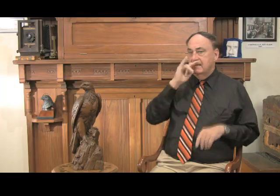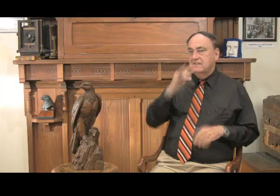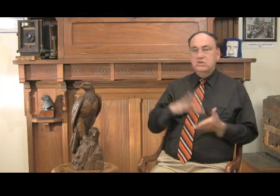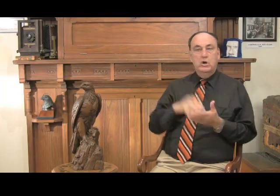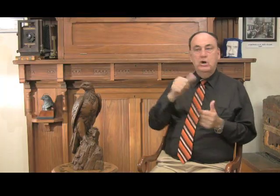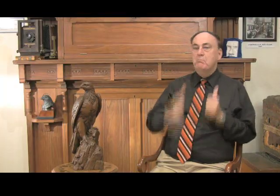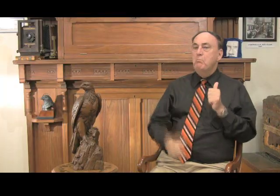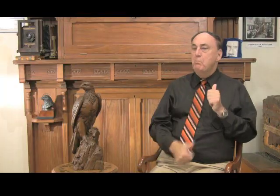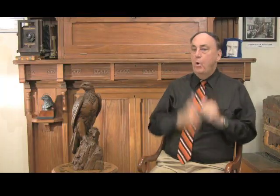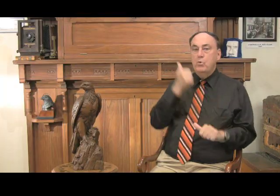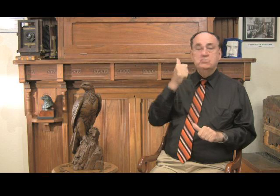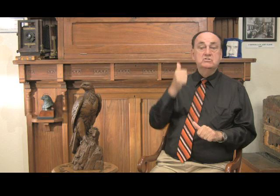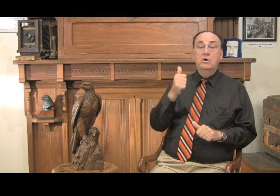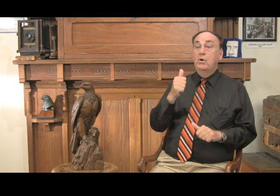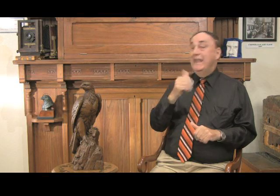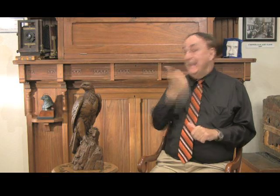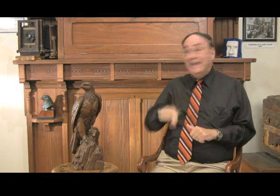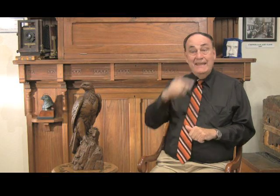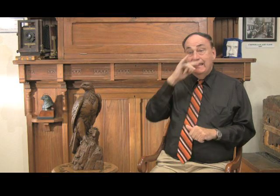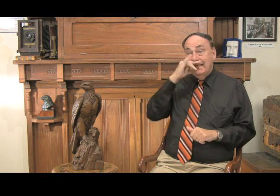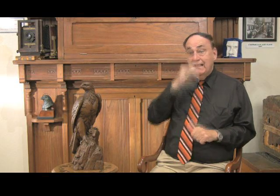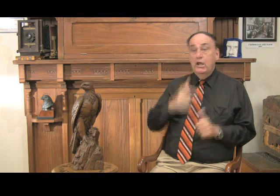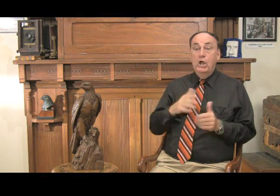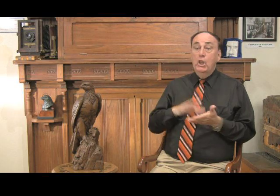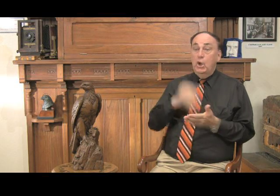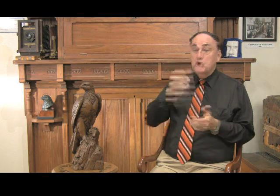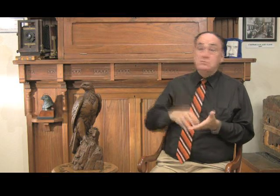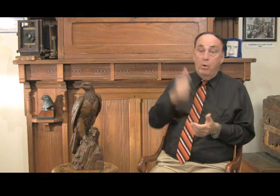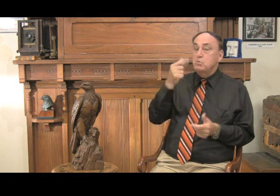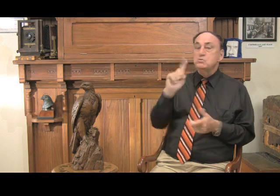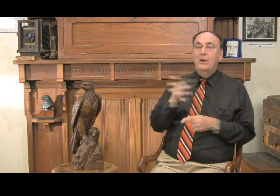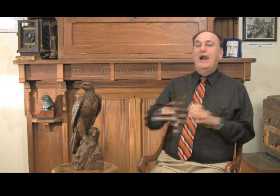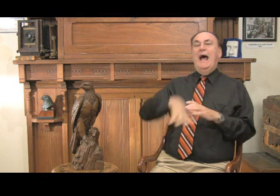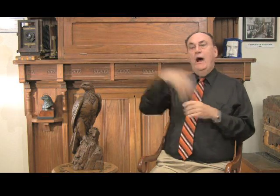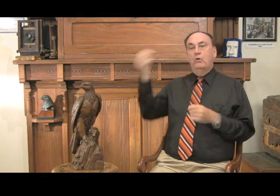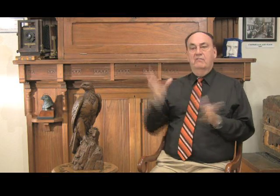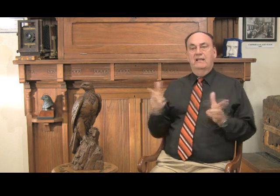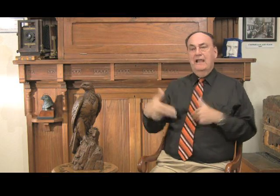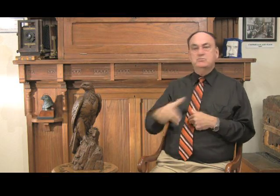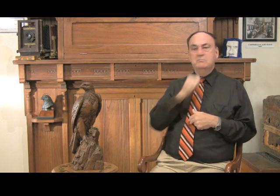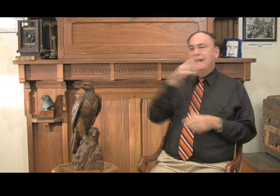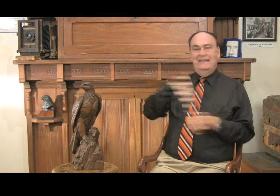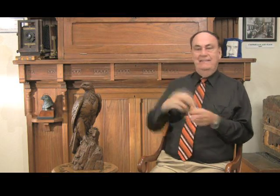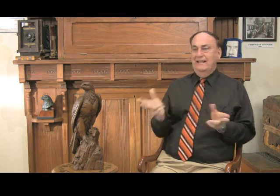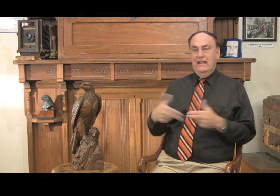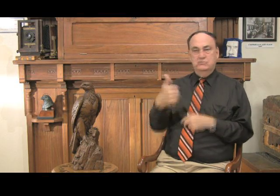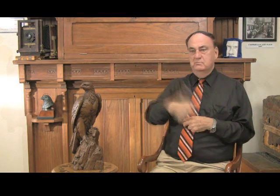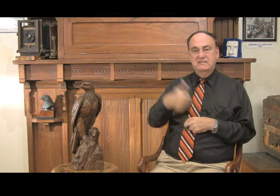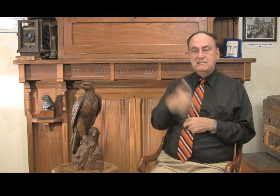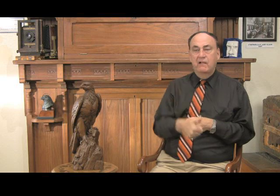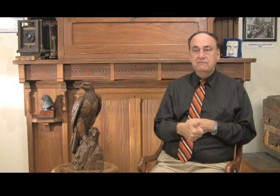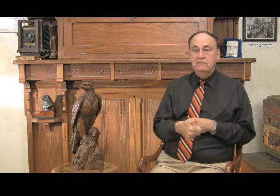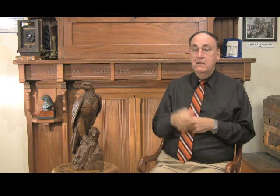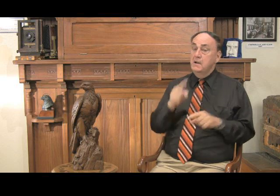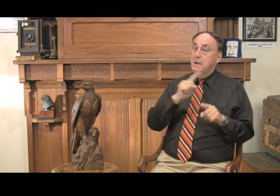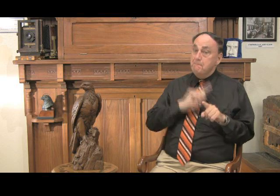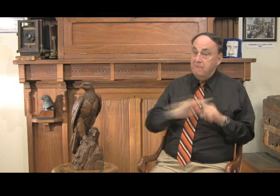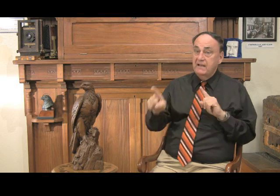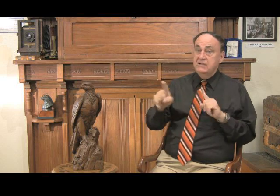Deaf kids learn mostly, well, any kid learns mostly outside of the classroom, not inside the classroom itself. But